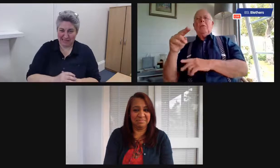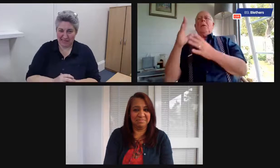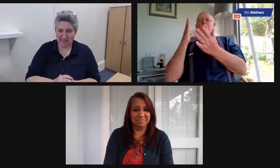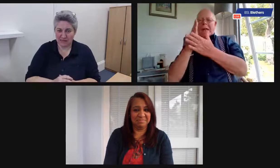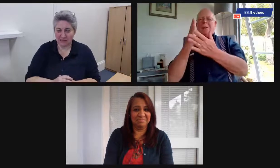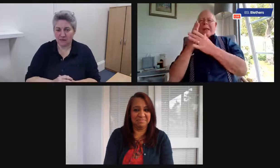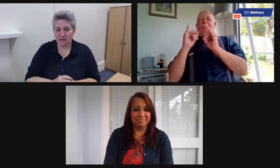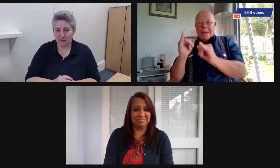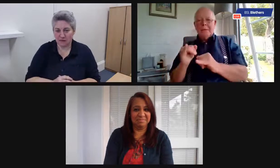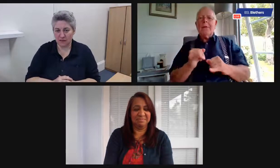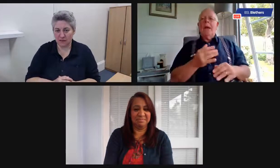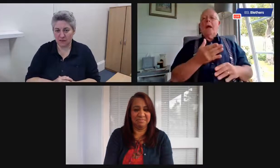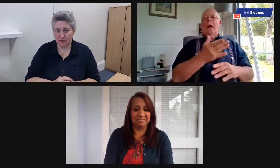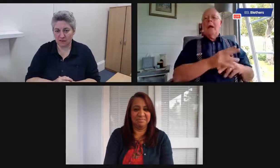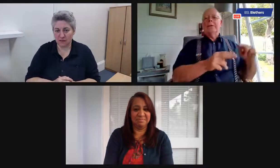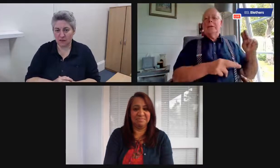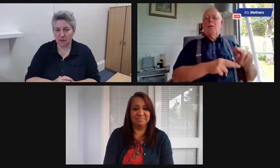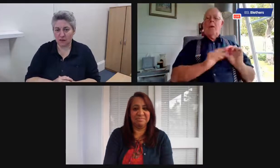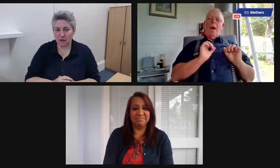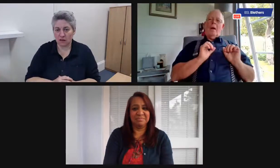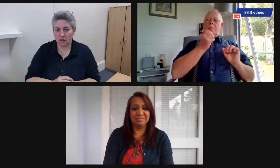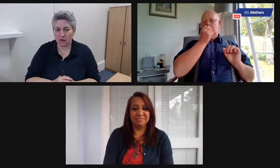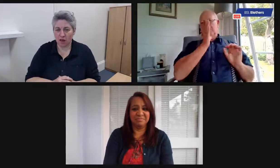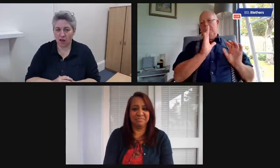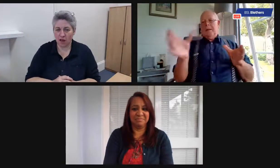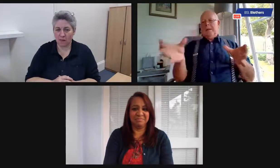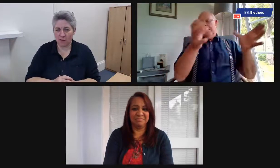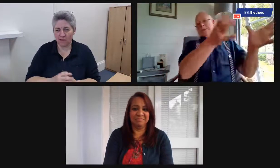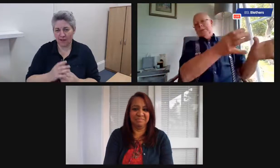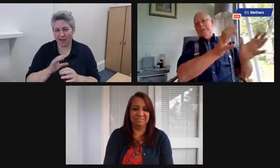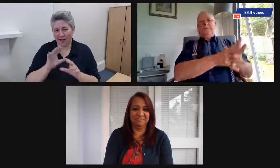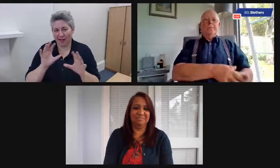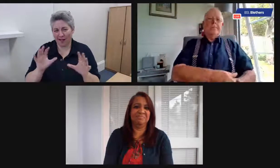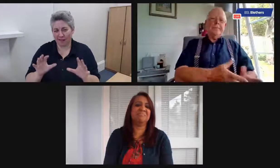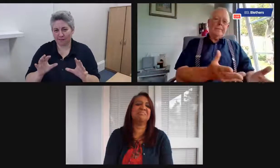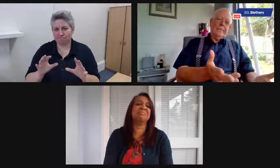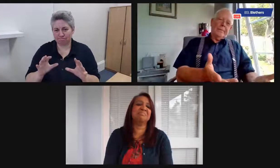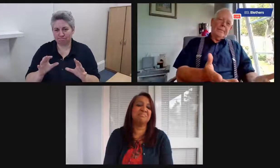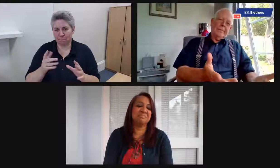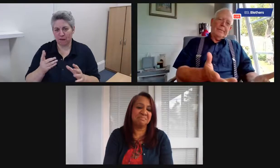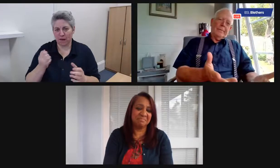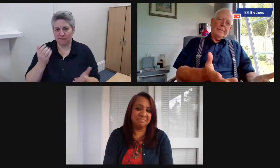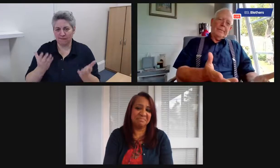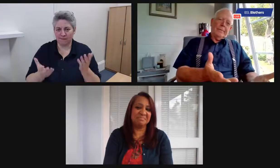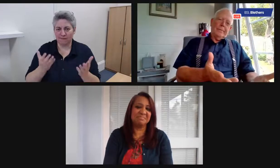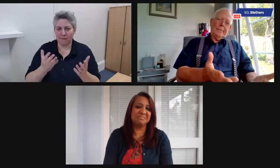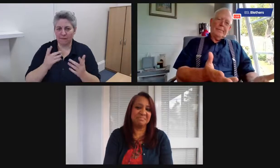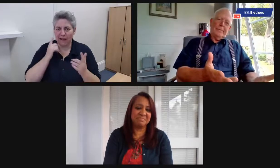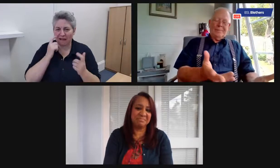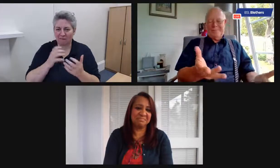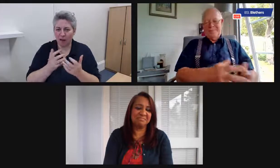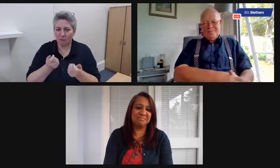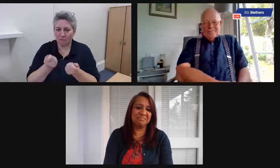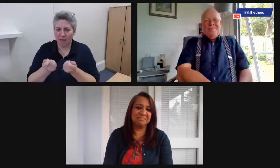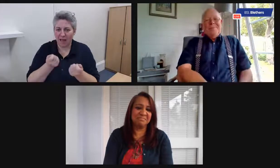of bad flower? From a forestry perspective, yes. From a hey, it's a pretty flower perspective, no, not so